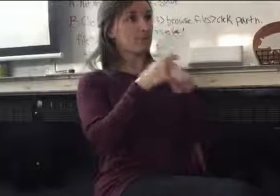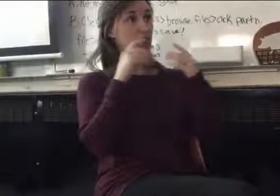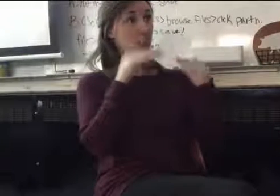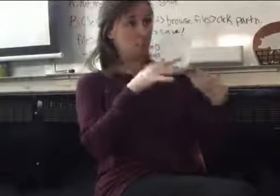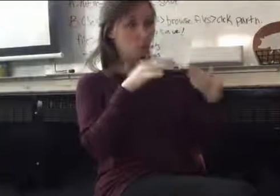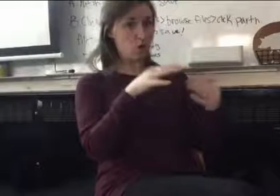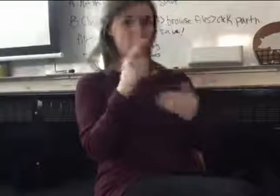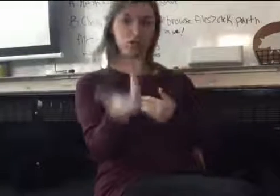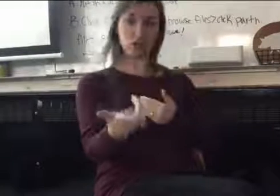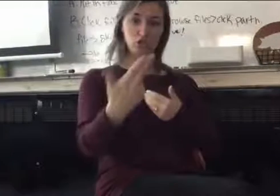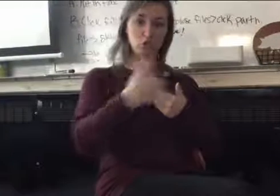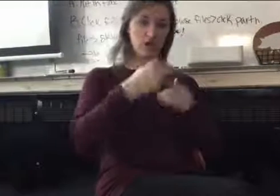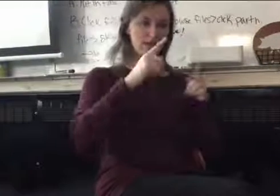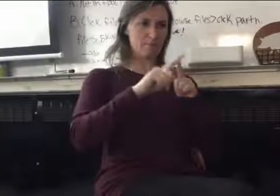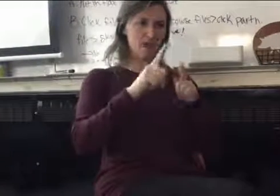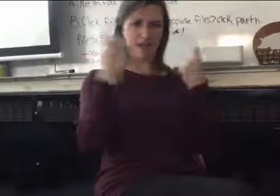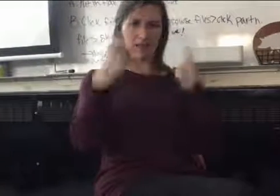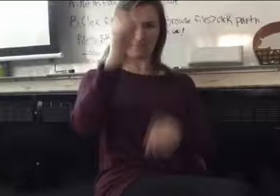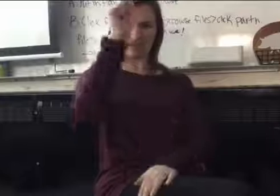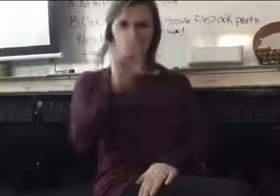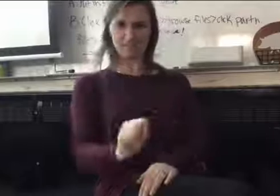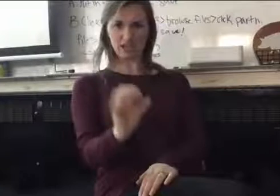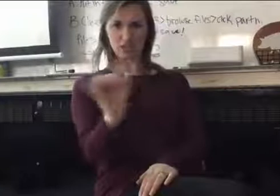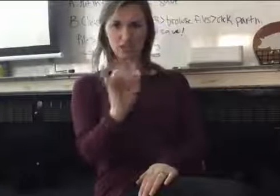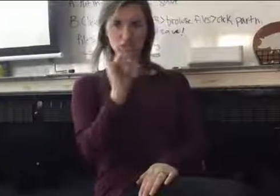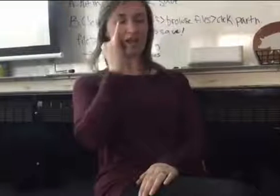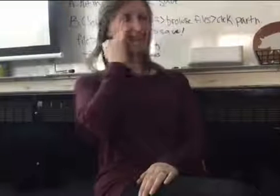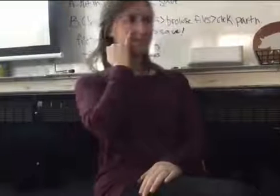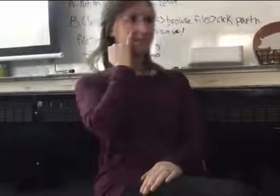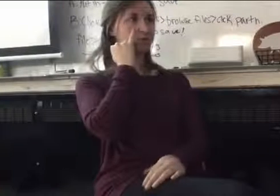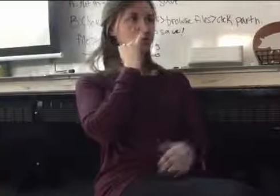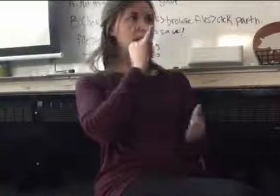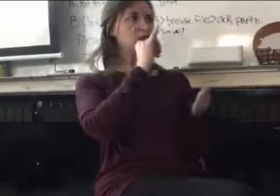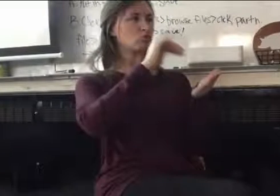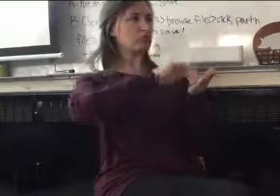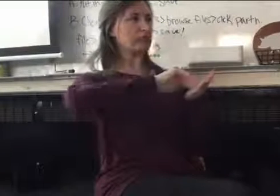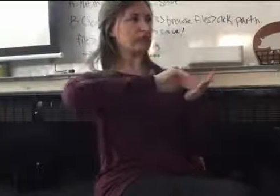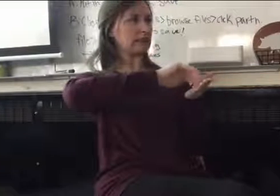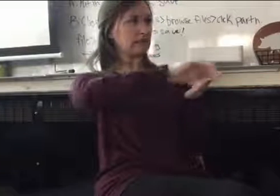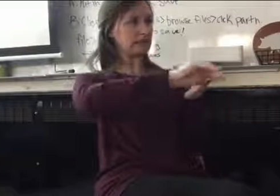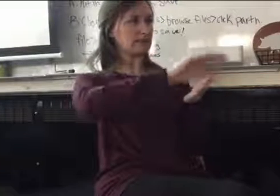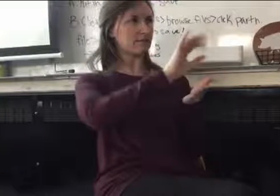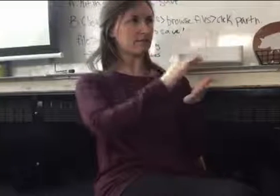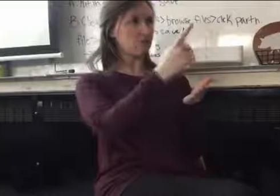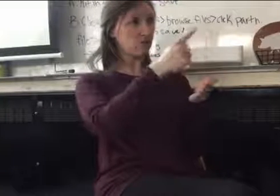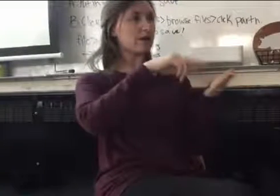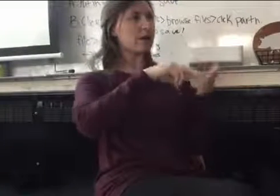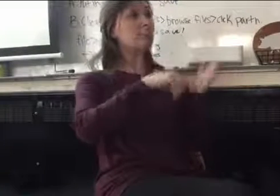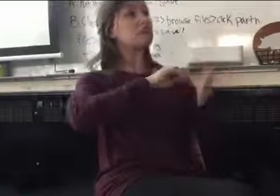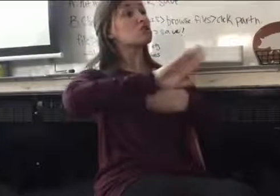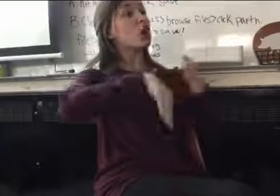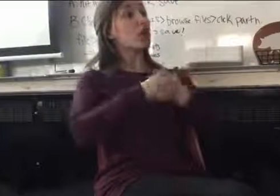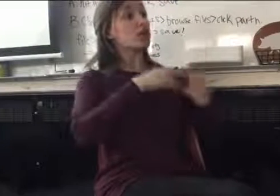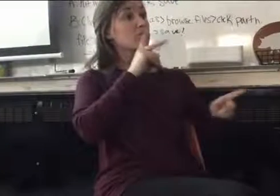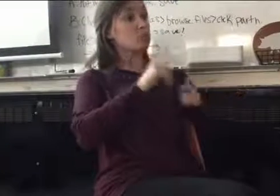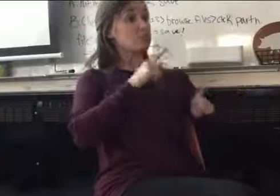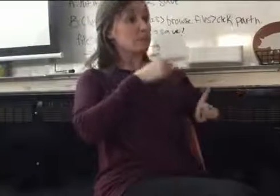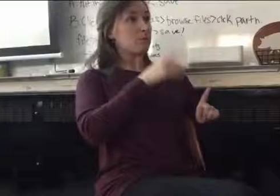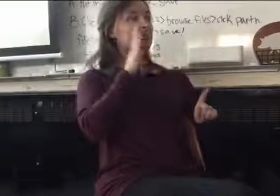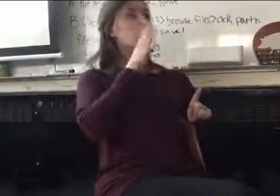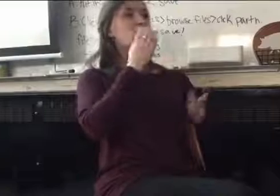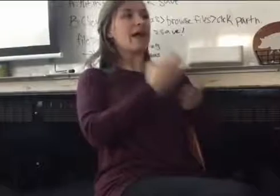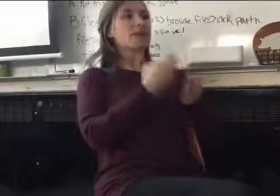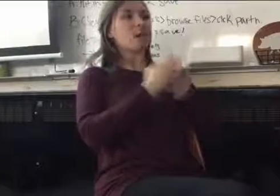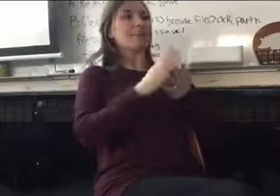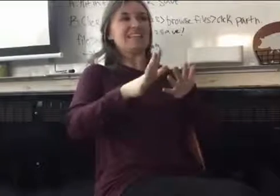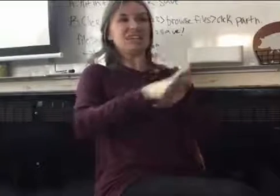all this contraband in the south, if we release this contraband, all these people will now economically destroy the